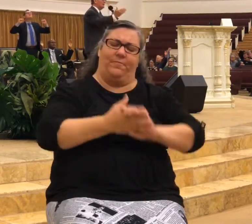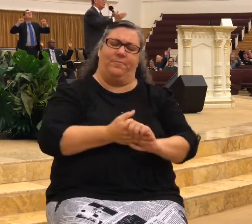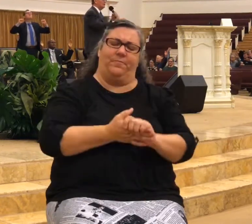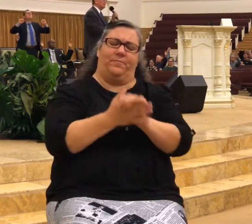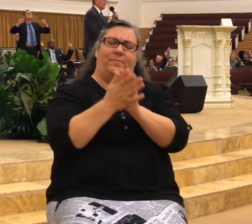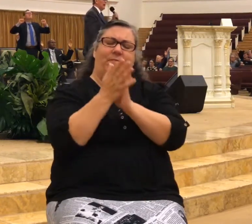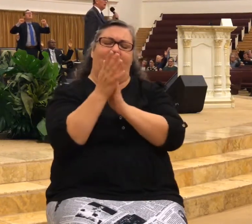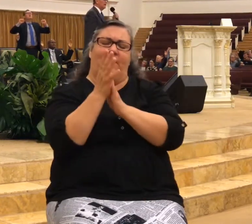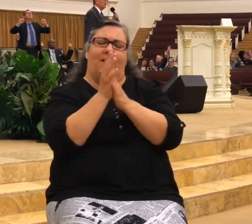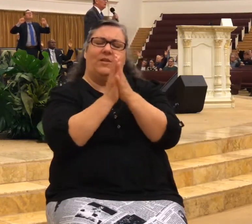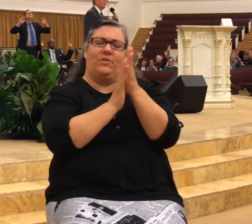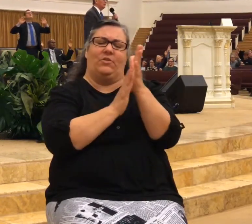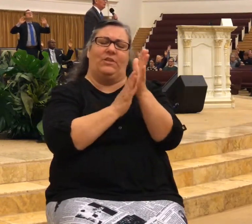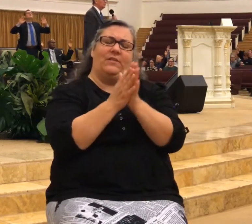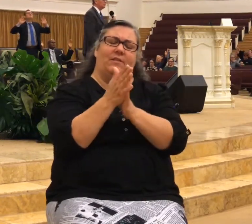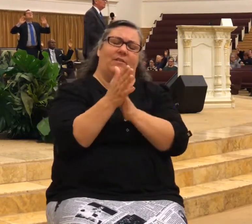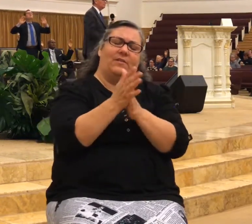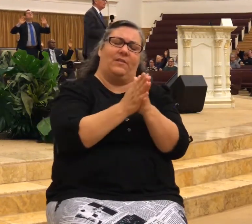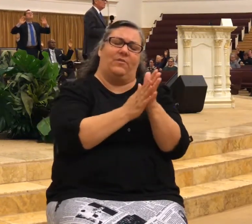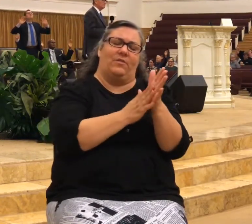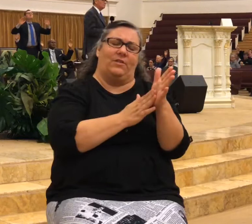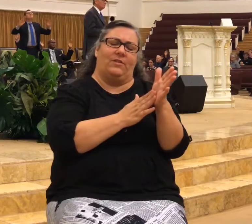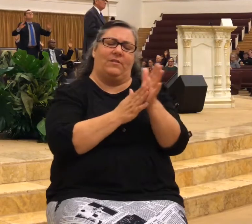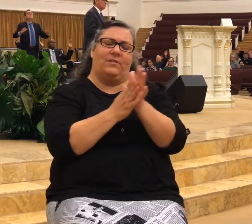Hallelujah. Hallelujah.